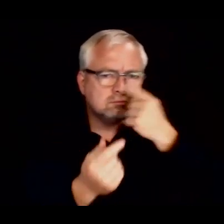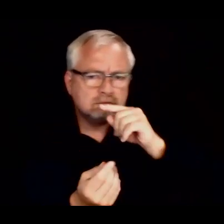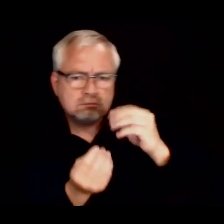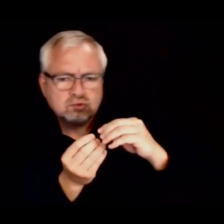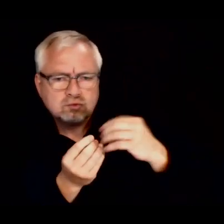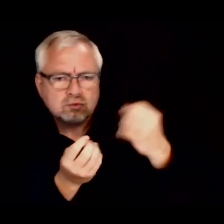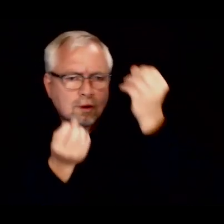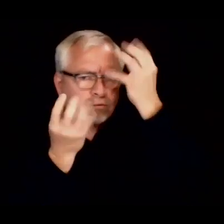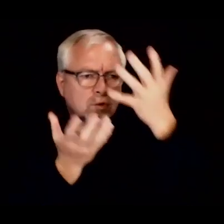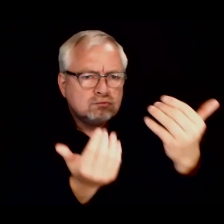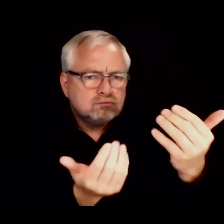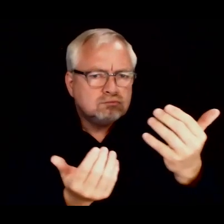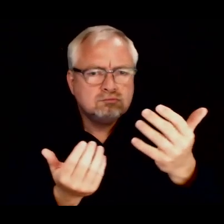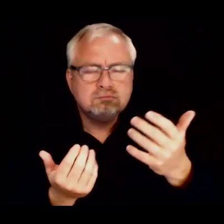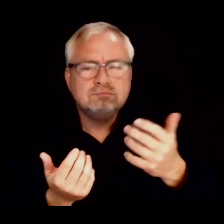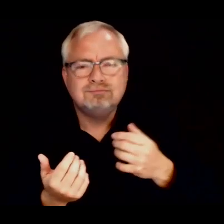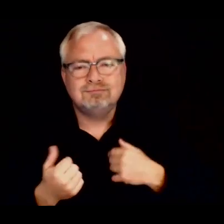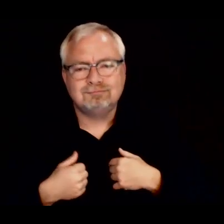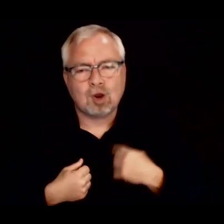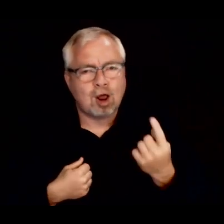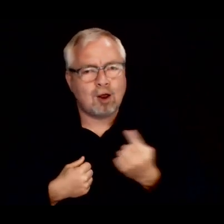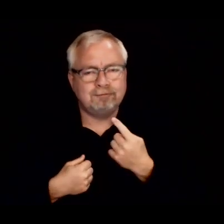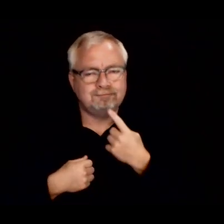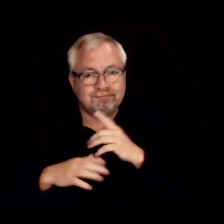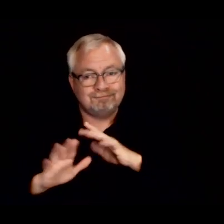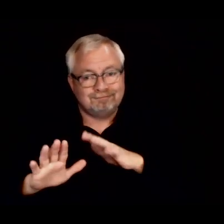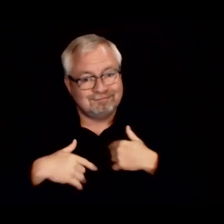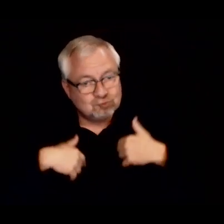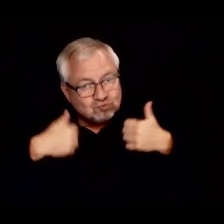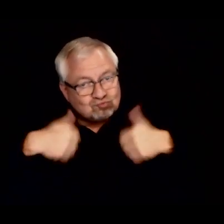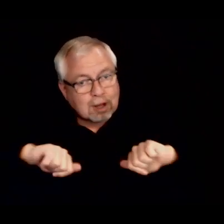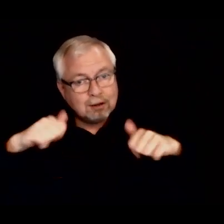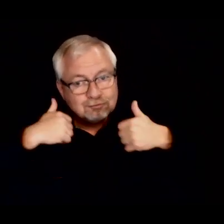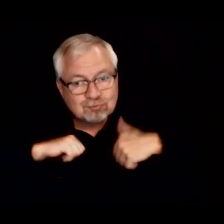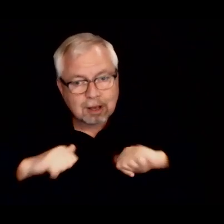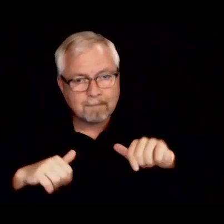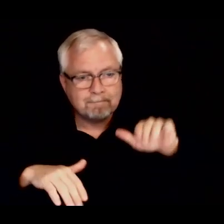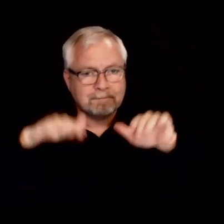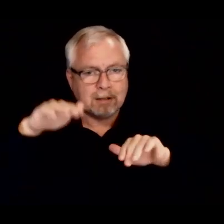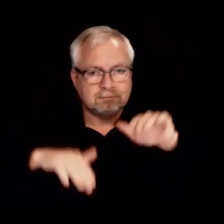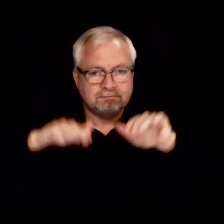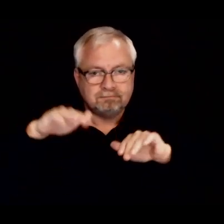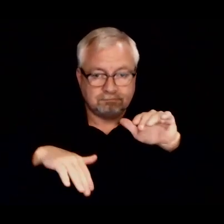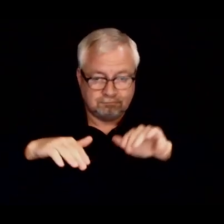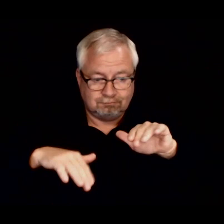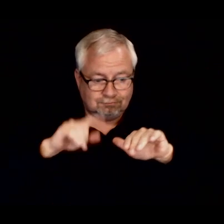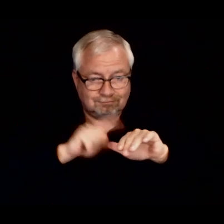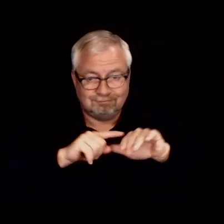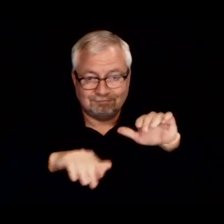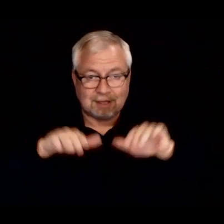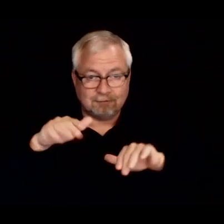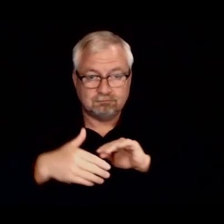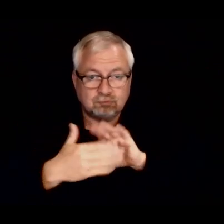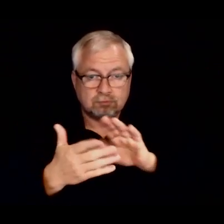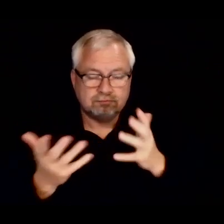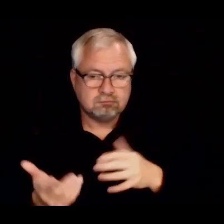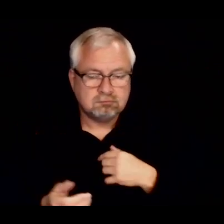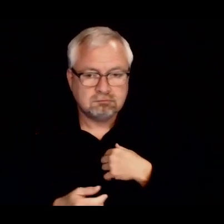say that we have tried to take a balanced approach between trying to protect individual